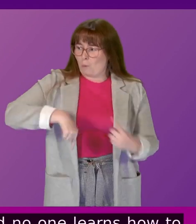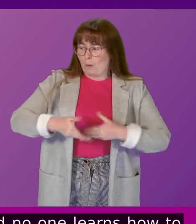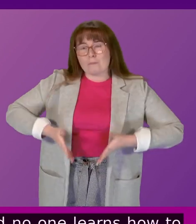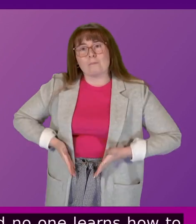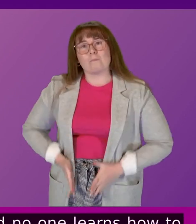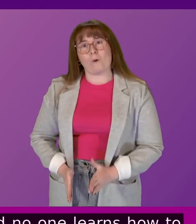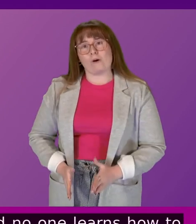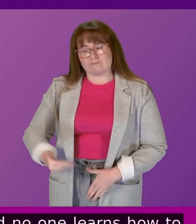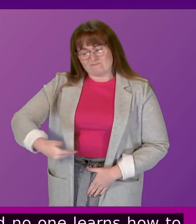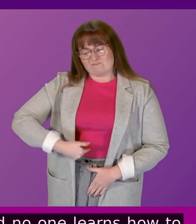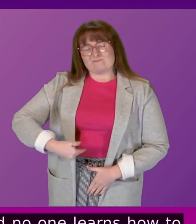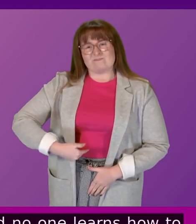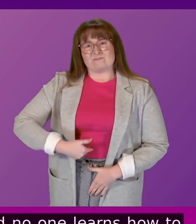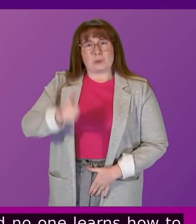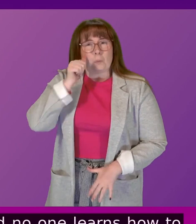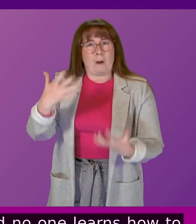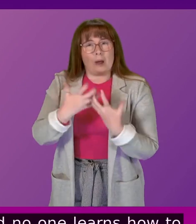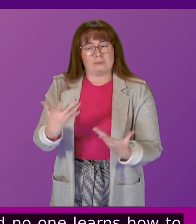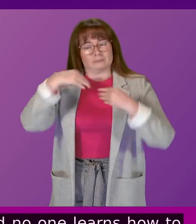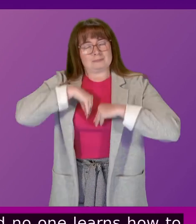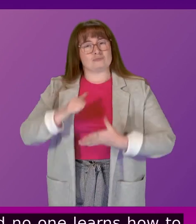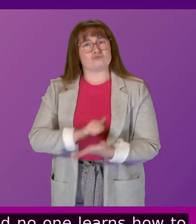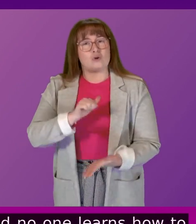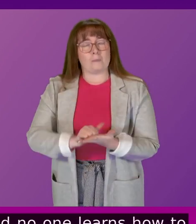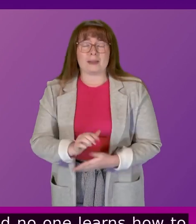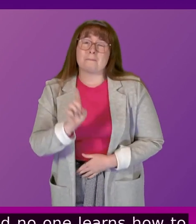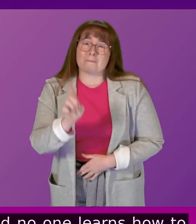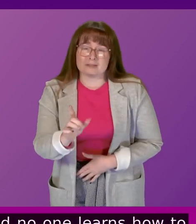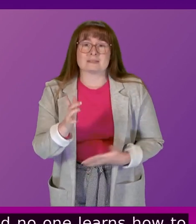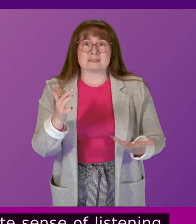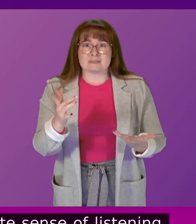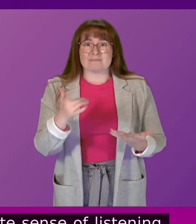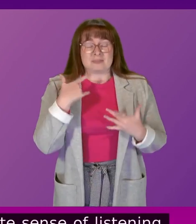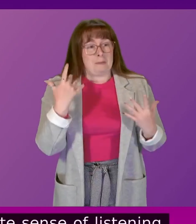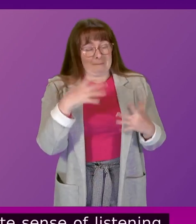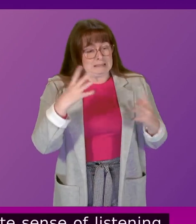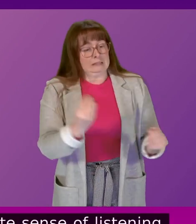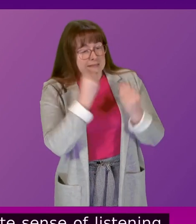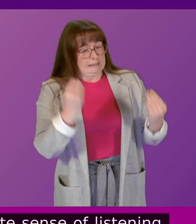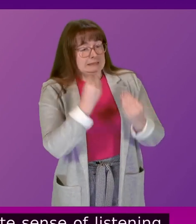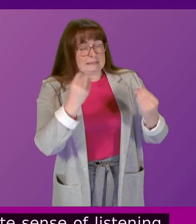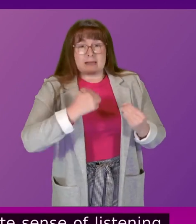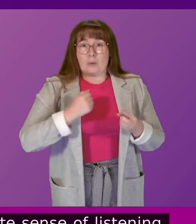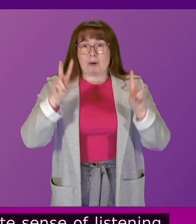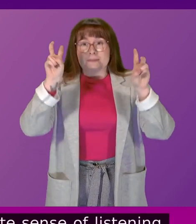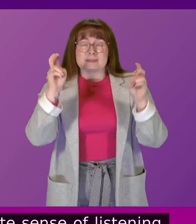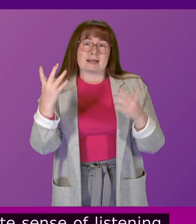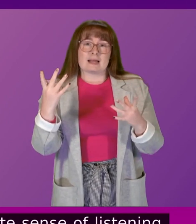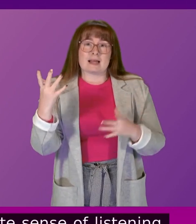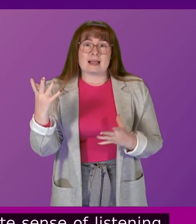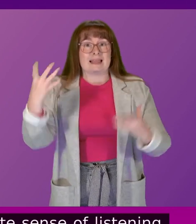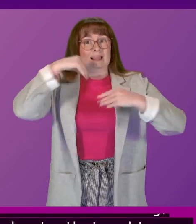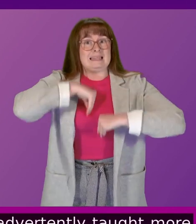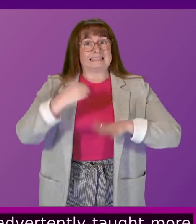an innate sense of listening. However, unfortunately, we're inadvertently taught more on how not